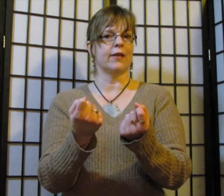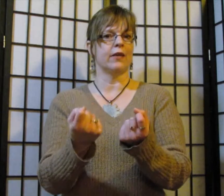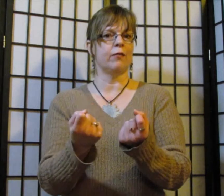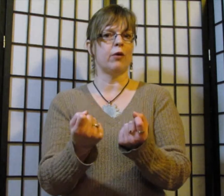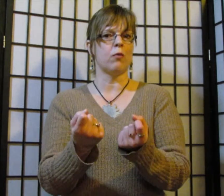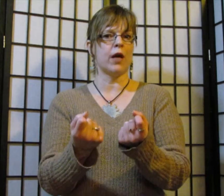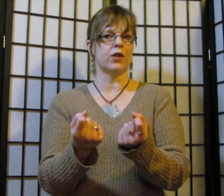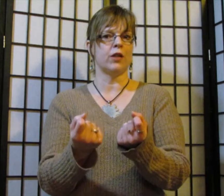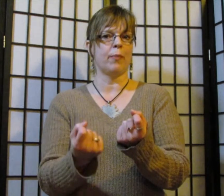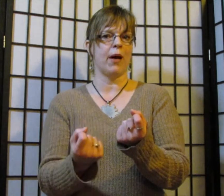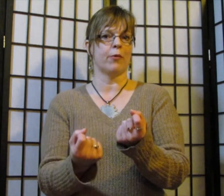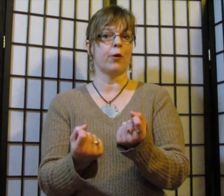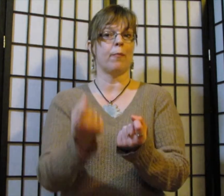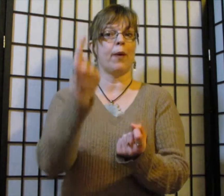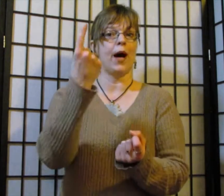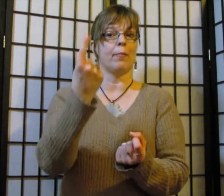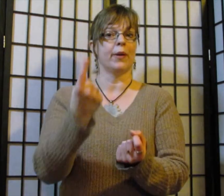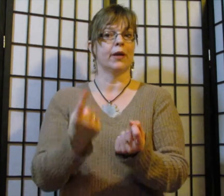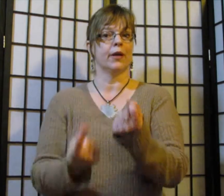if we were watching the popcorn pop.